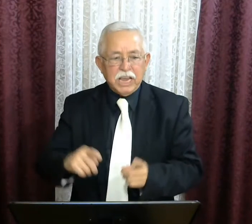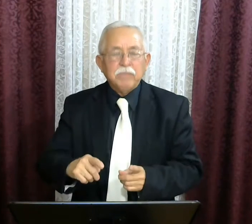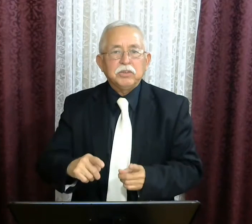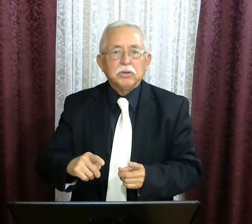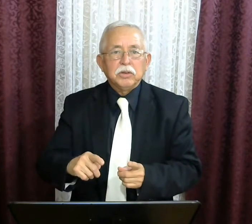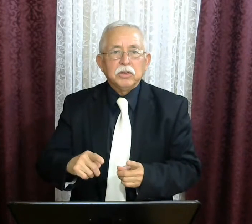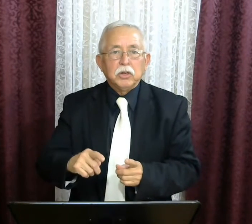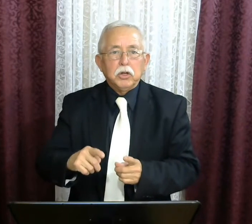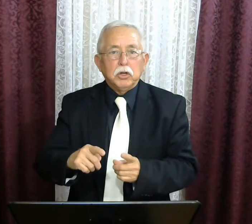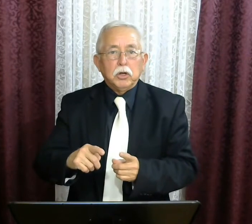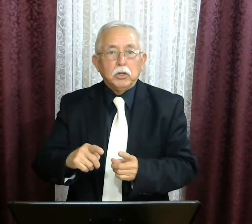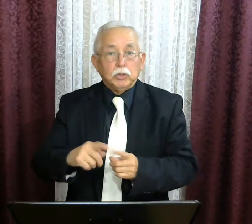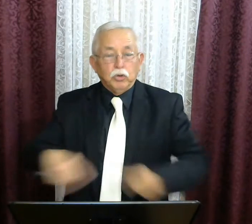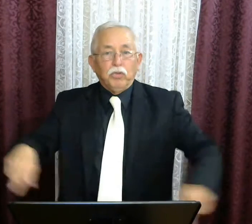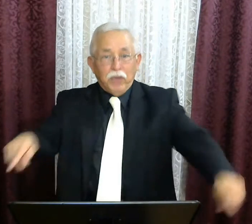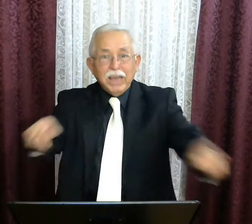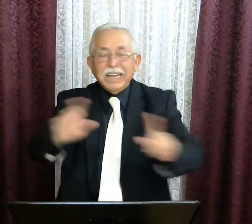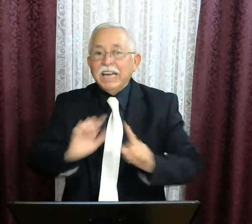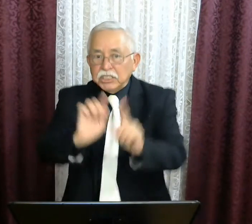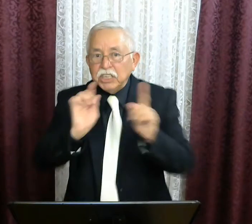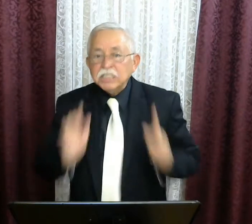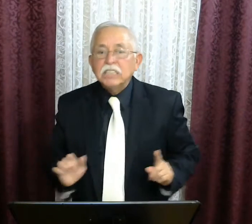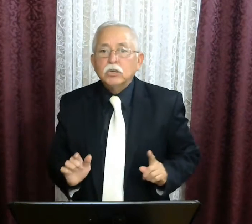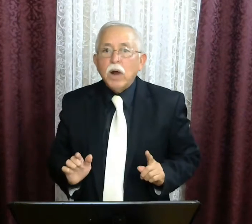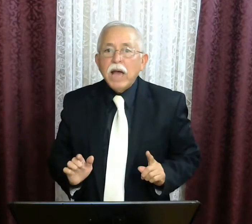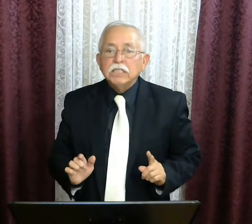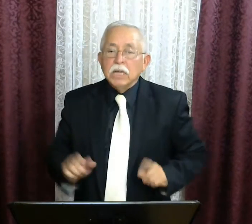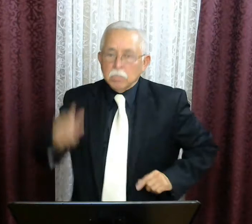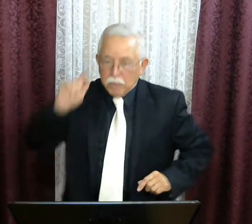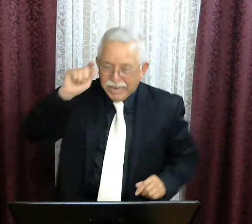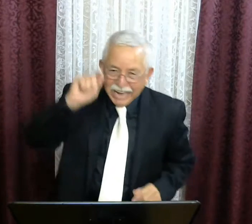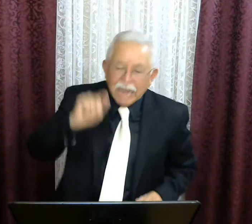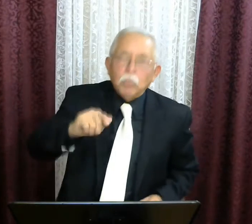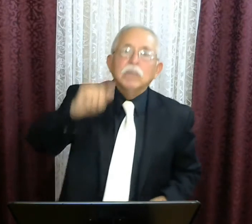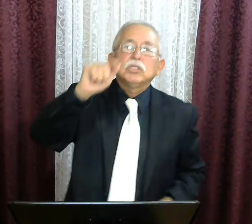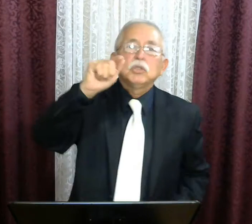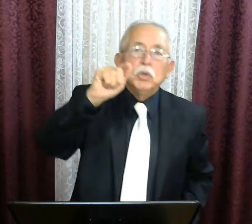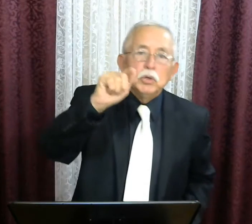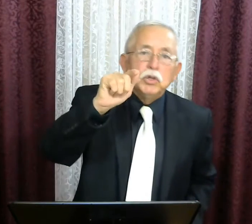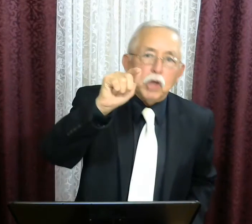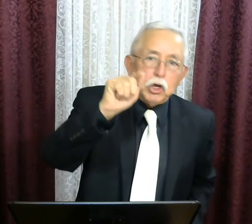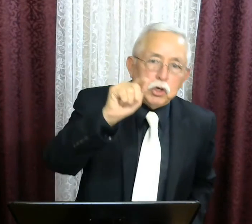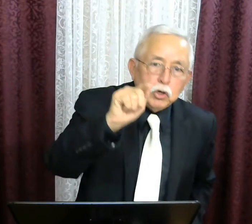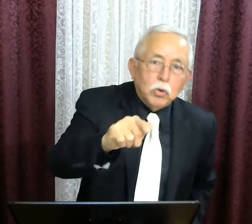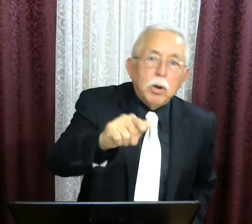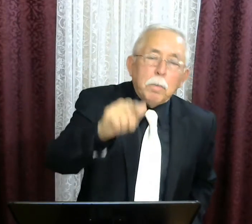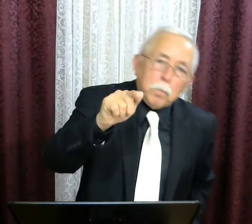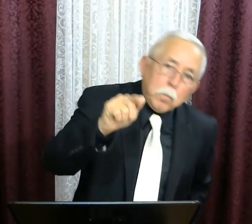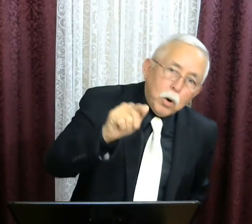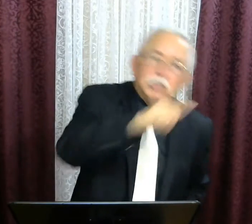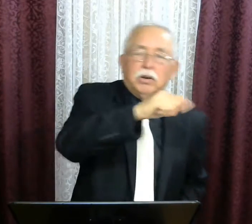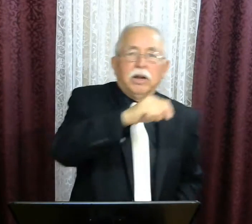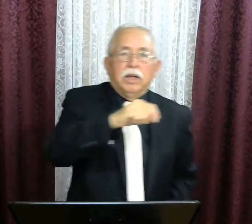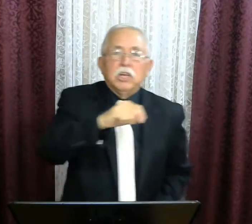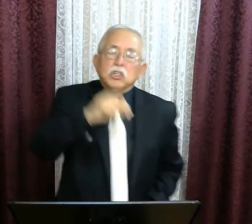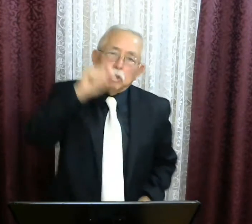too. Through faith in Jesus Christ, but God wants to use you personally to